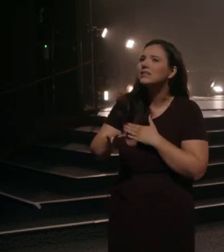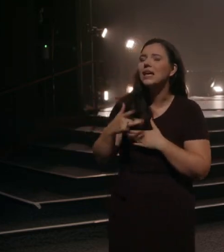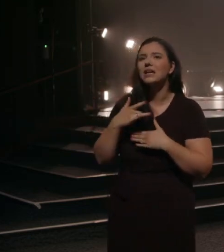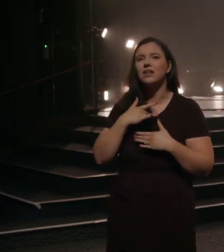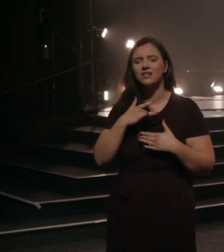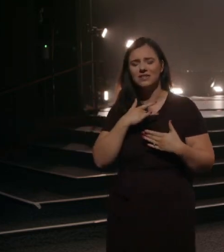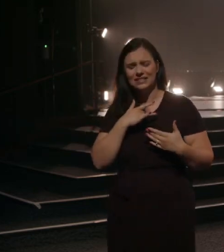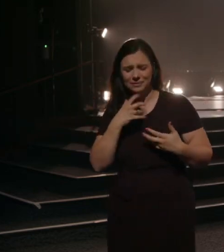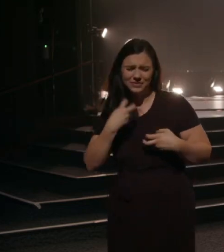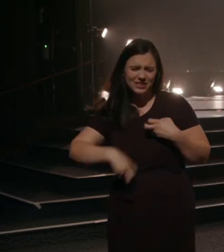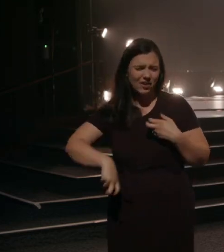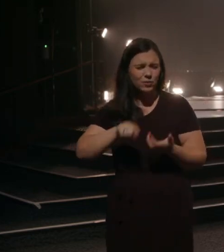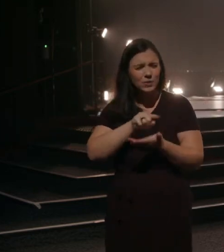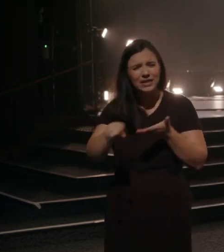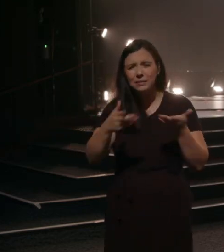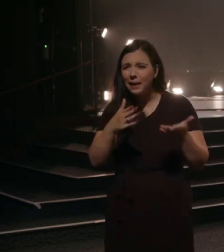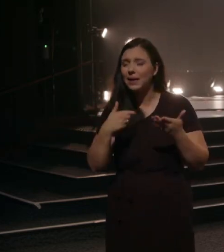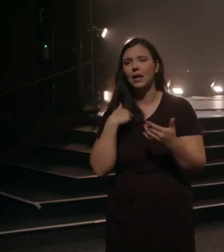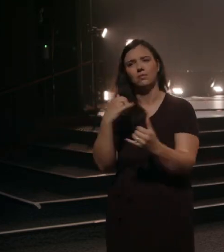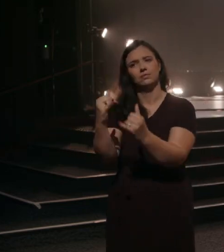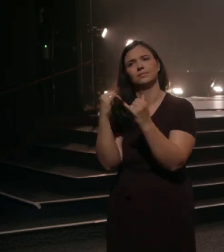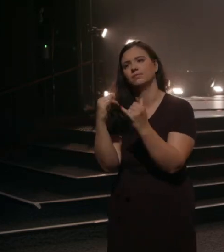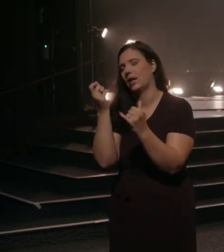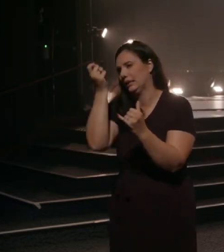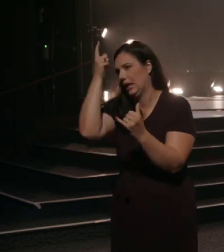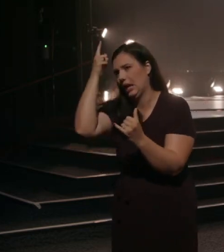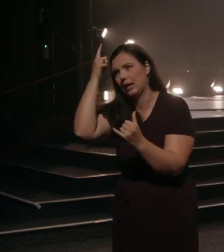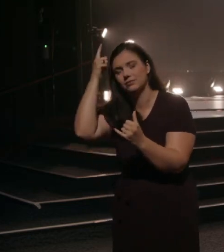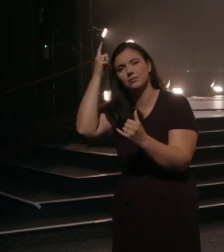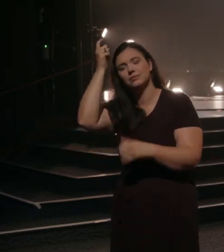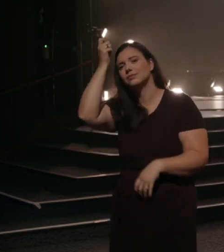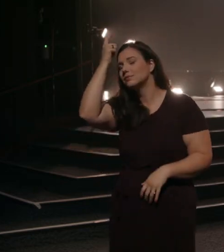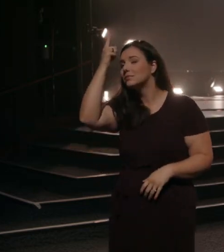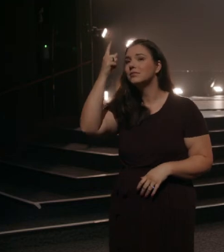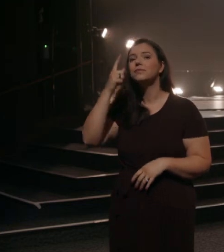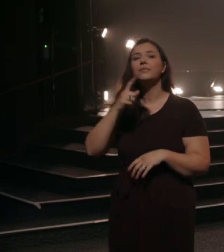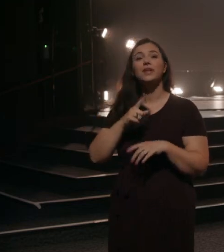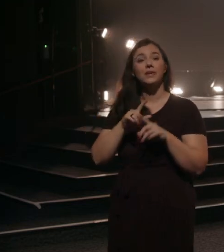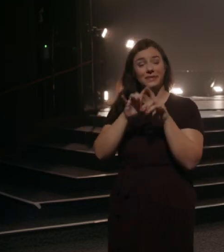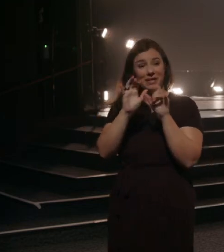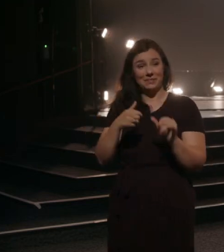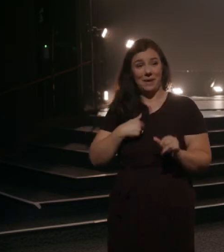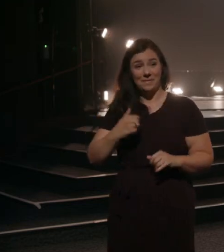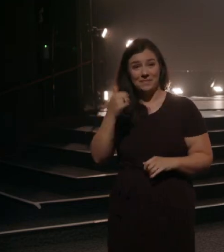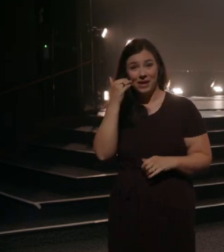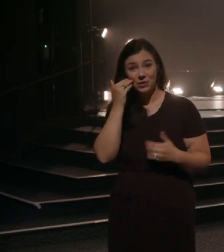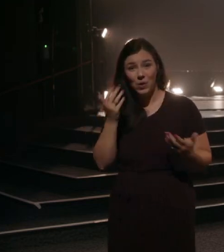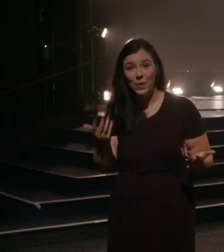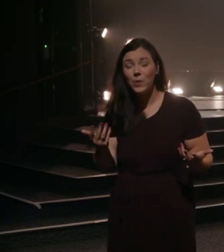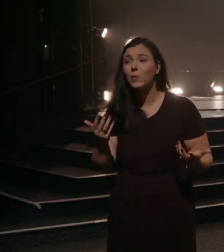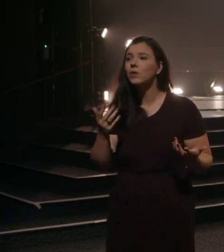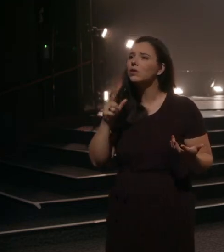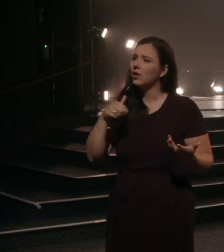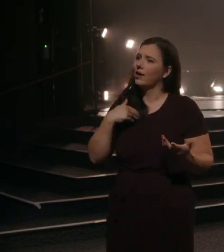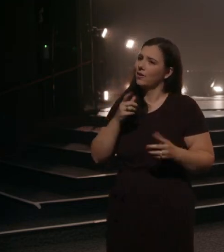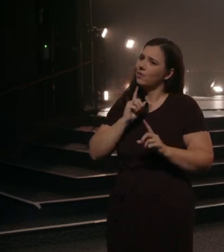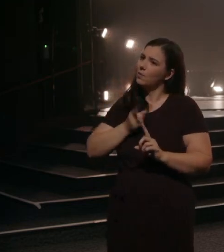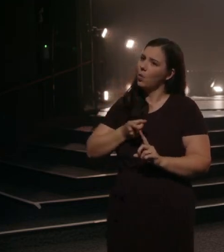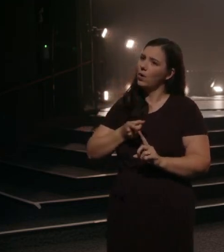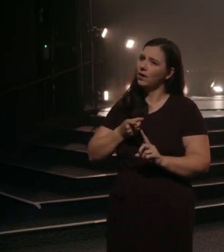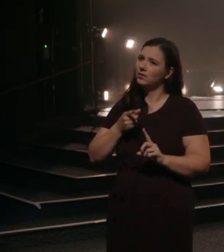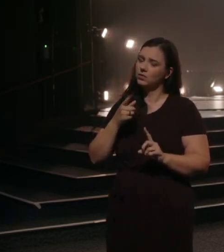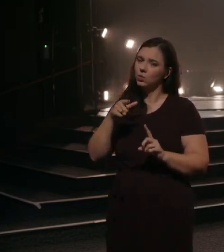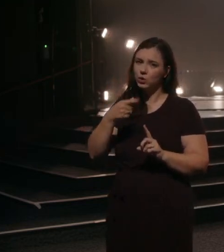If you had a hard week, I'm with you. I get it. But here's what I also know. There has to come a point where we have to